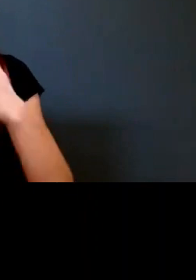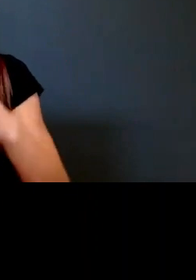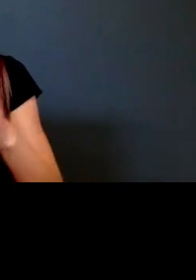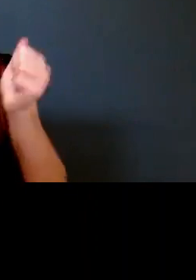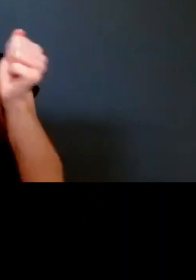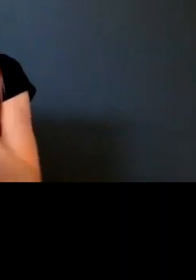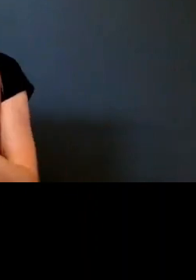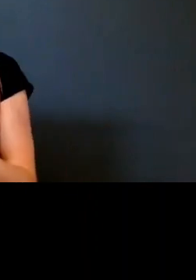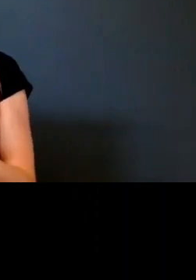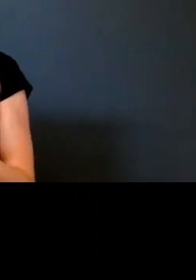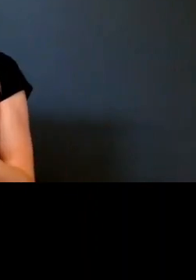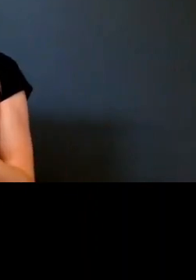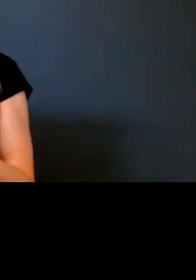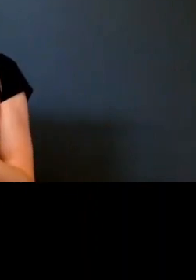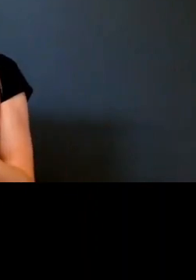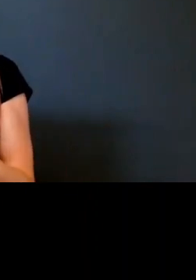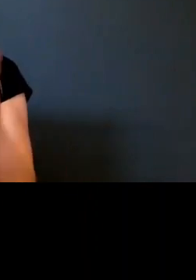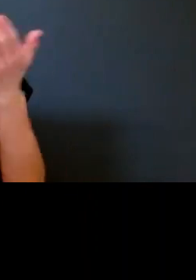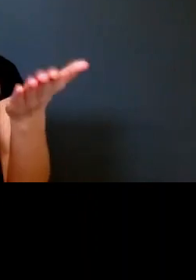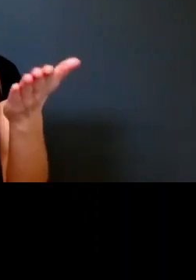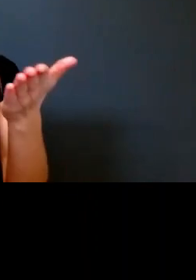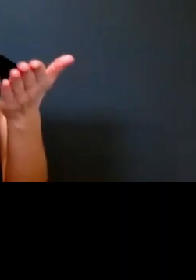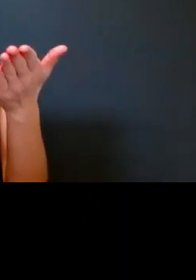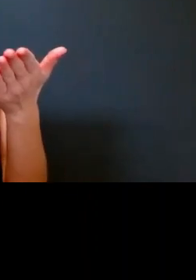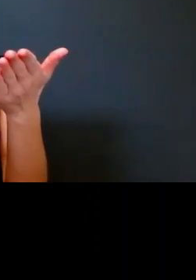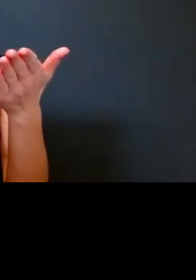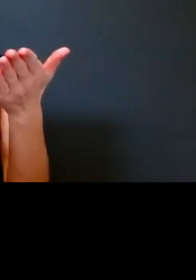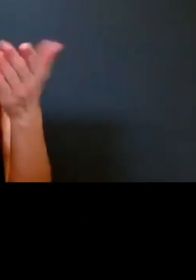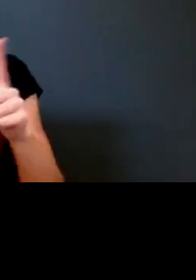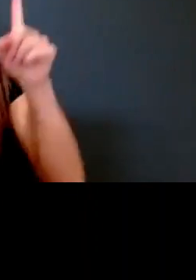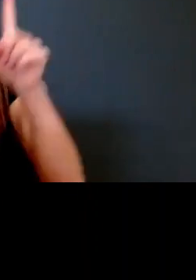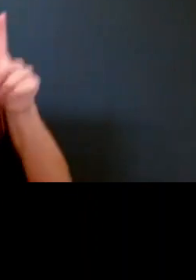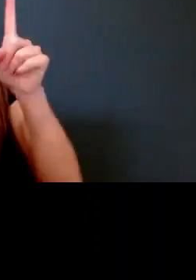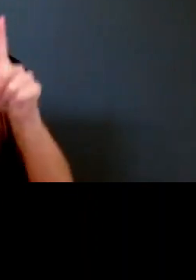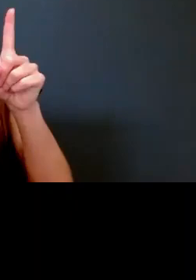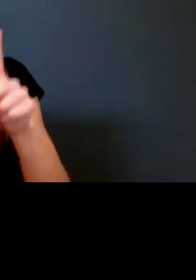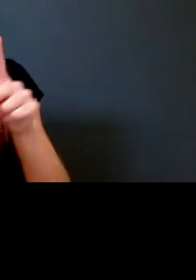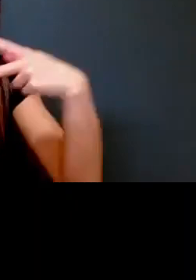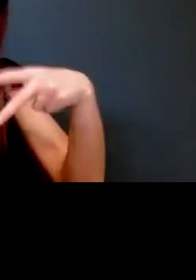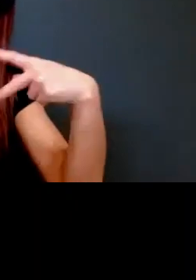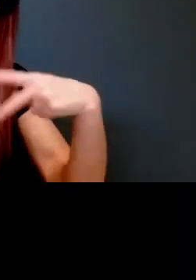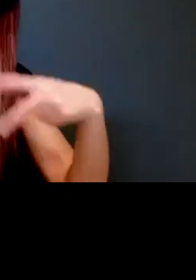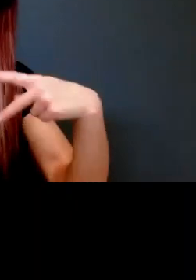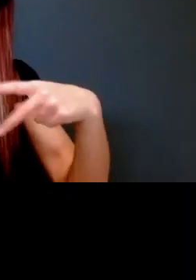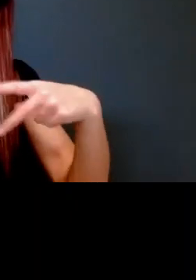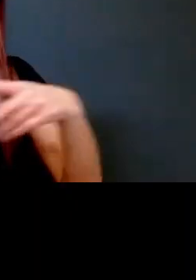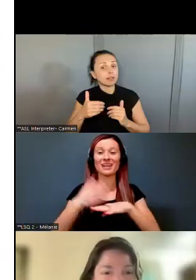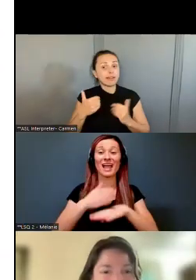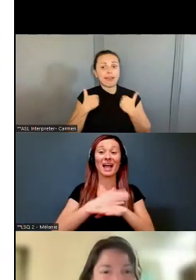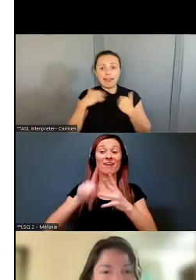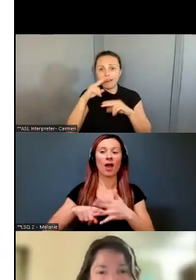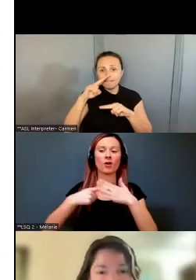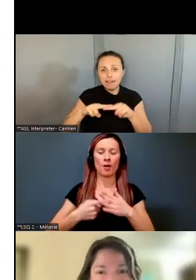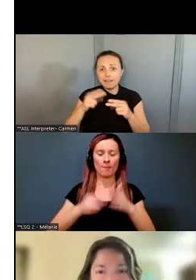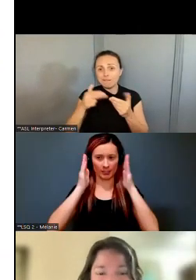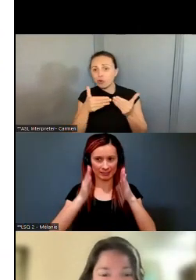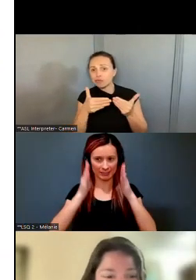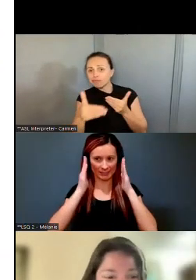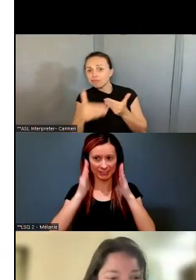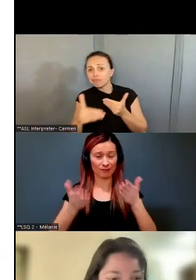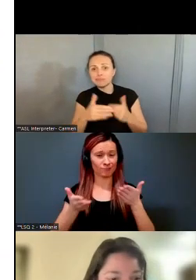we dive into really important themes and topics for the day. So have some fun for the next little